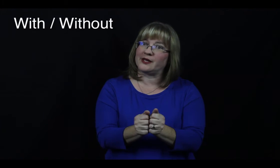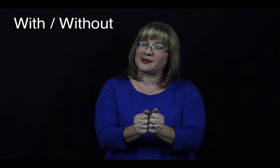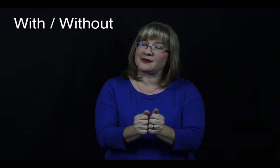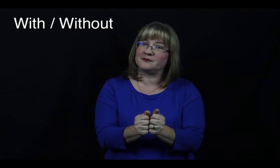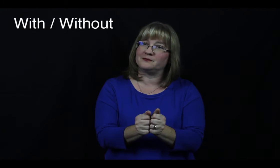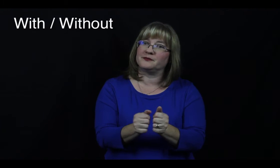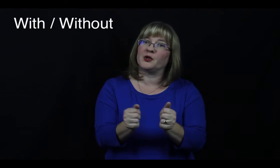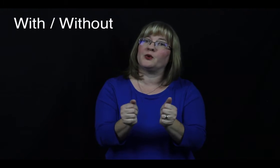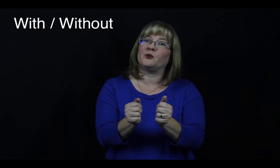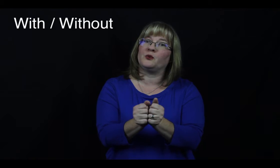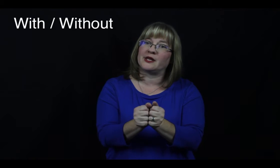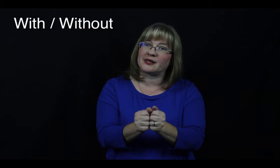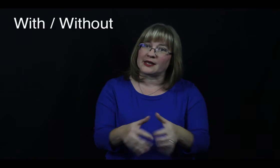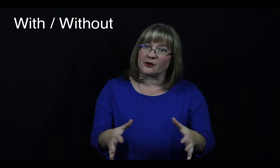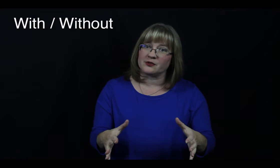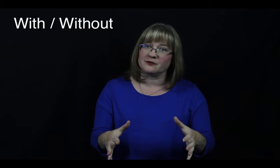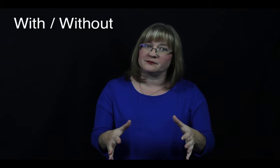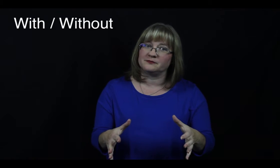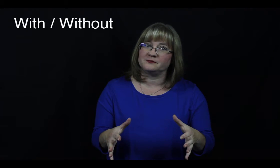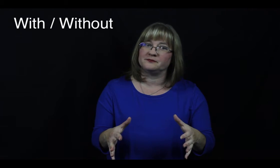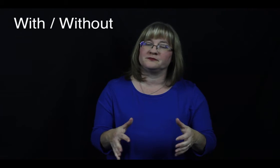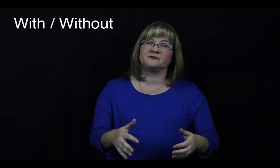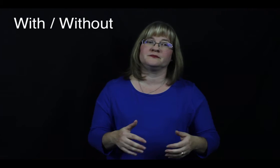With, without.